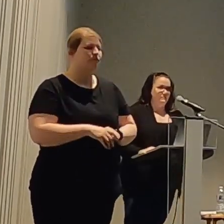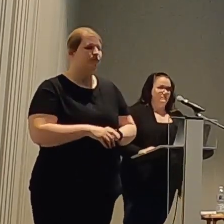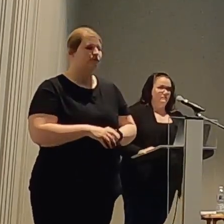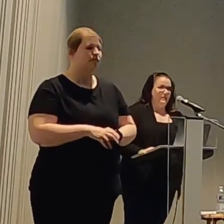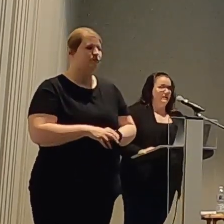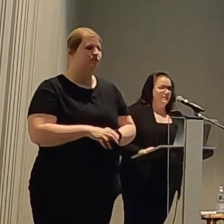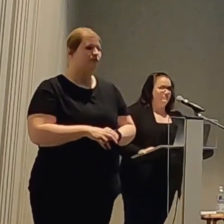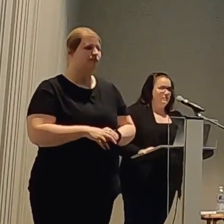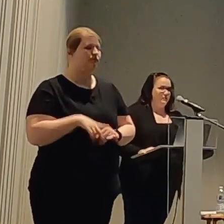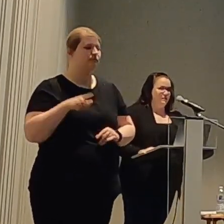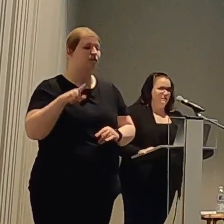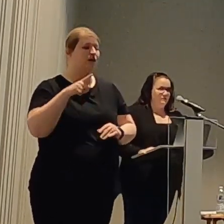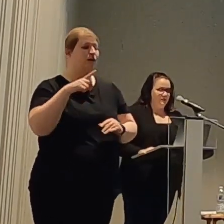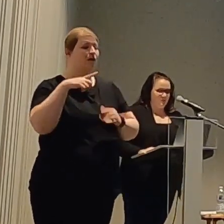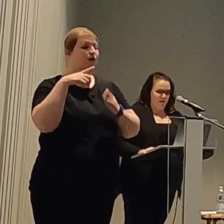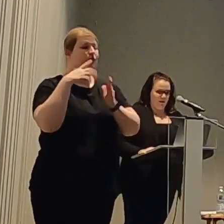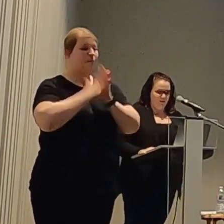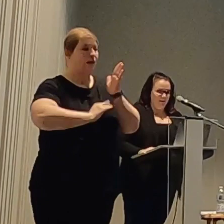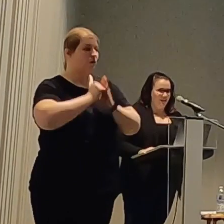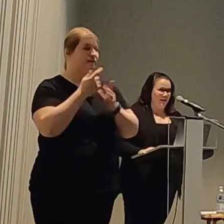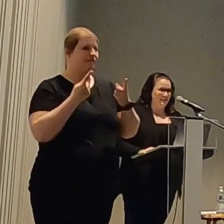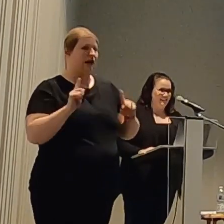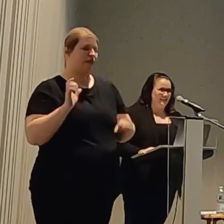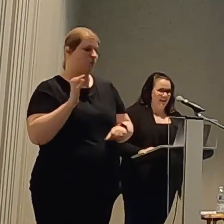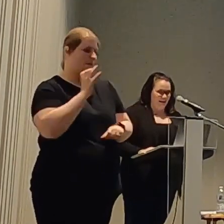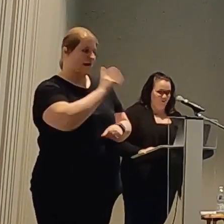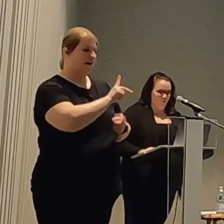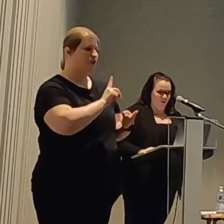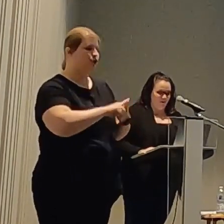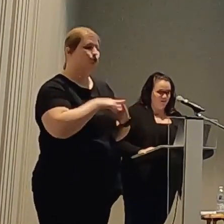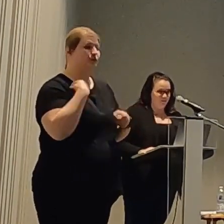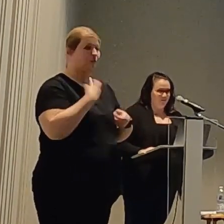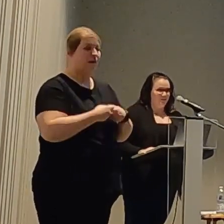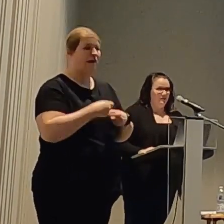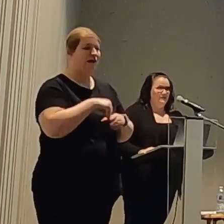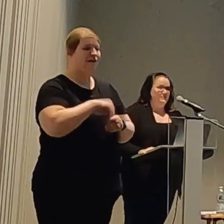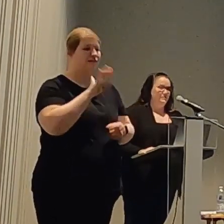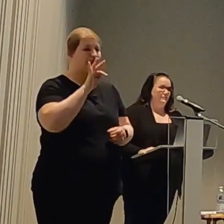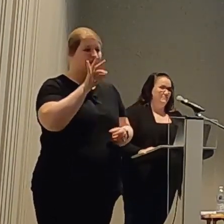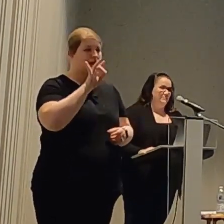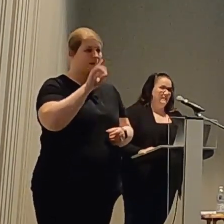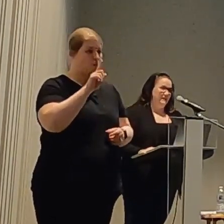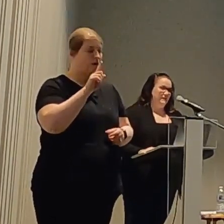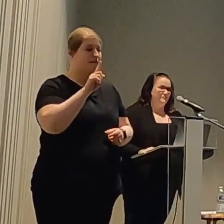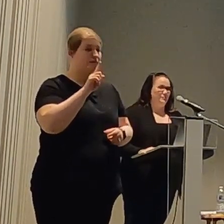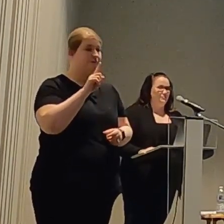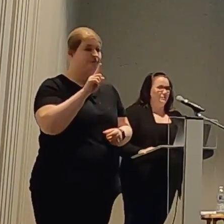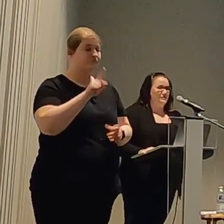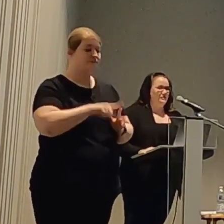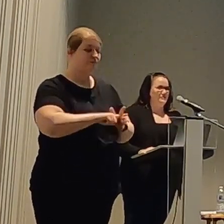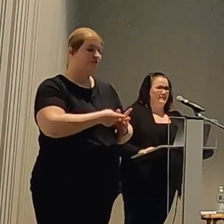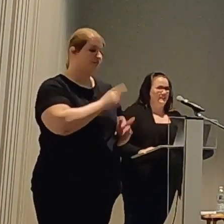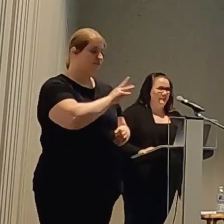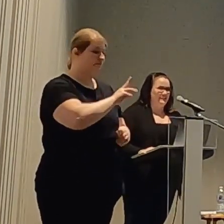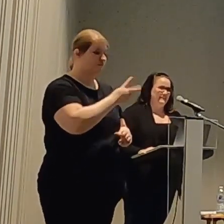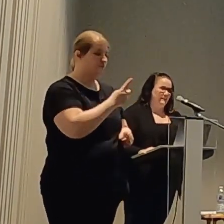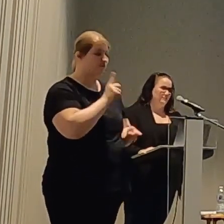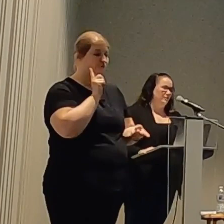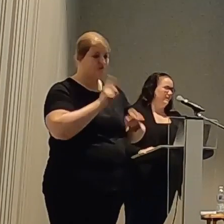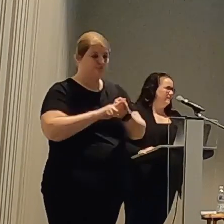was finally returned to Spain in 1981. So from the beginning of World War II